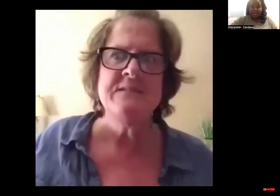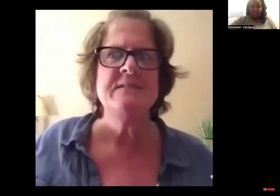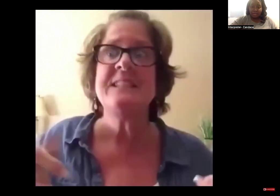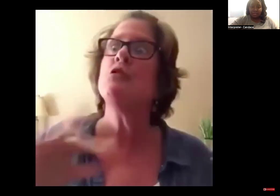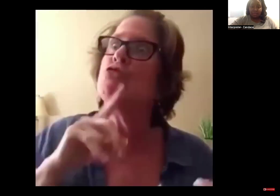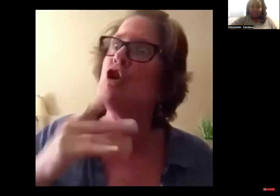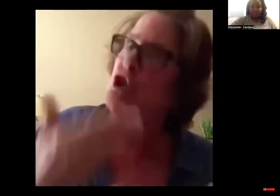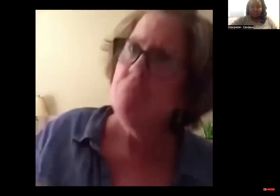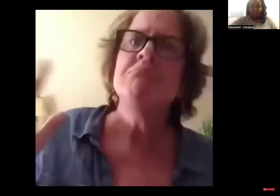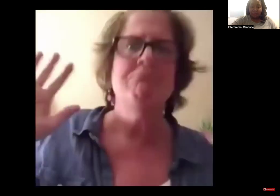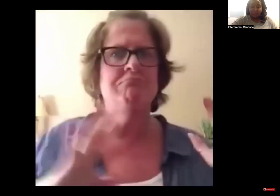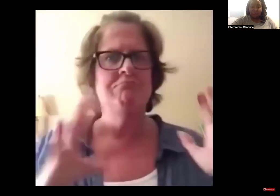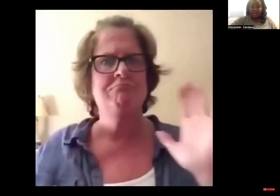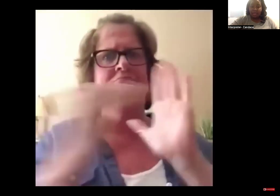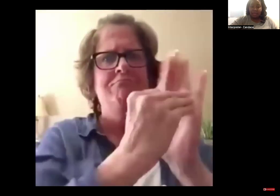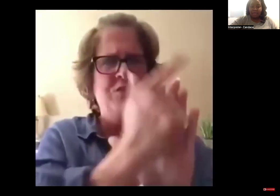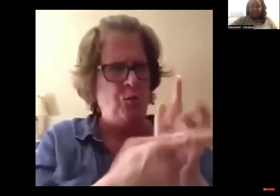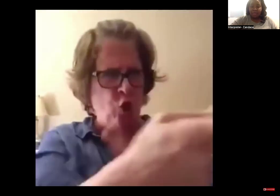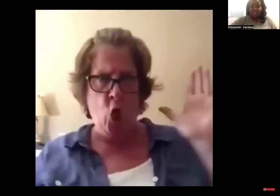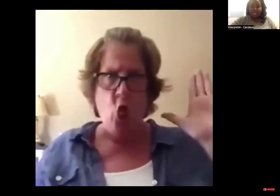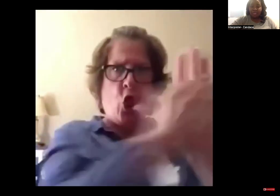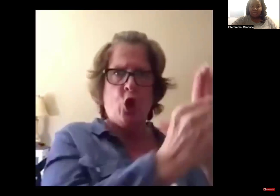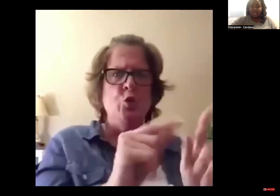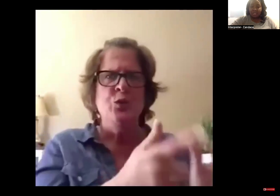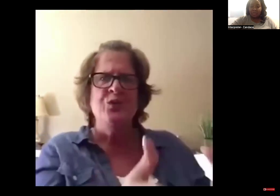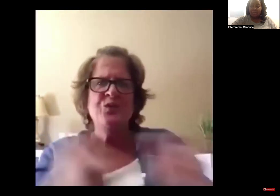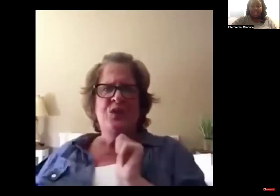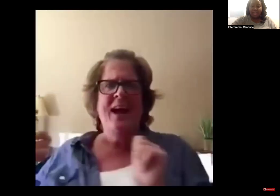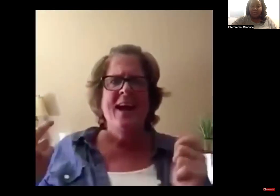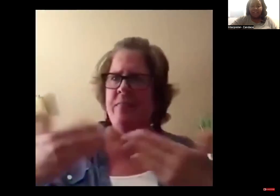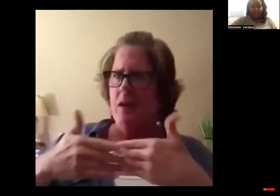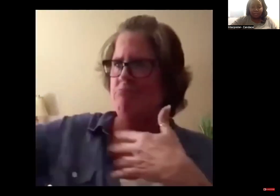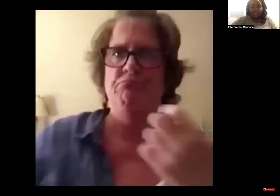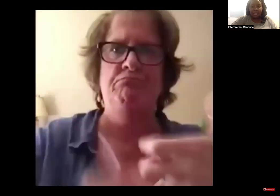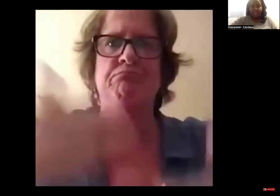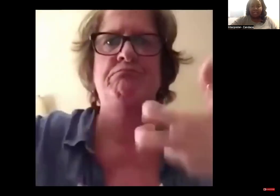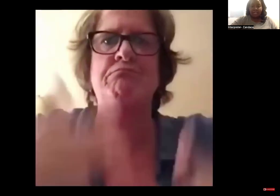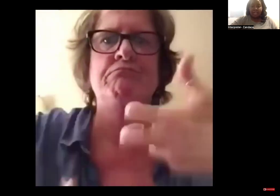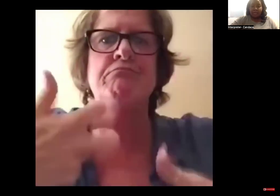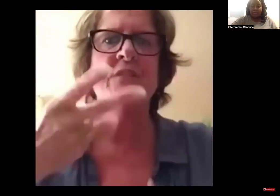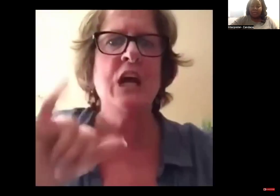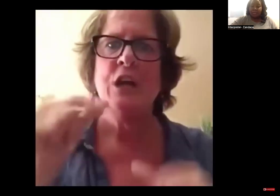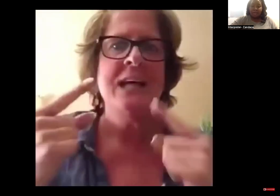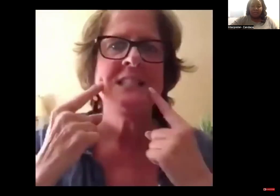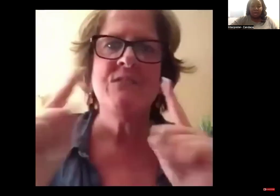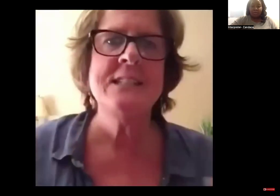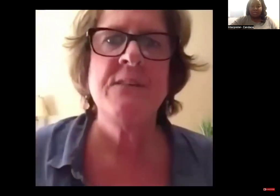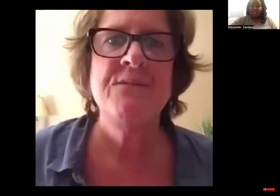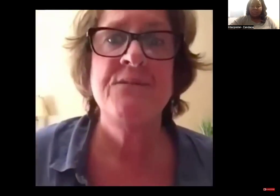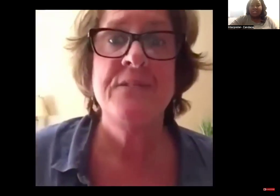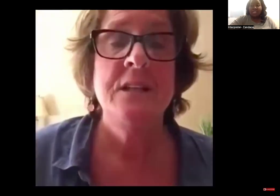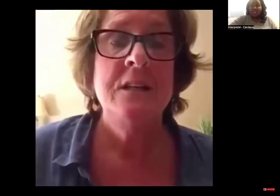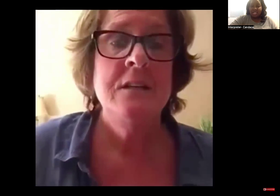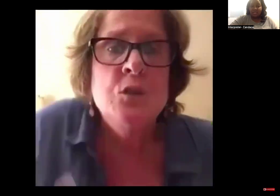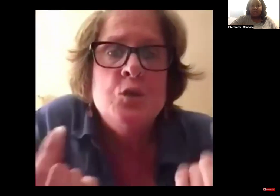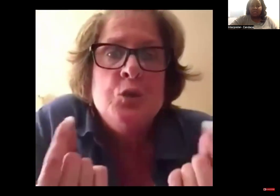and make it a good, and maybe you'll be successful. And so we went ahead and we filed it, but we kept on having problems. It